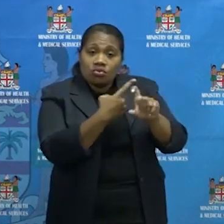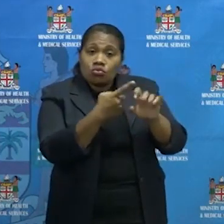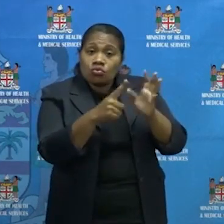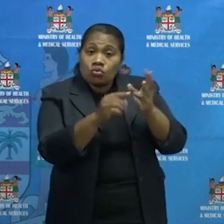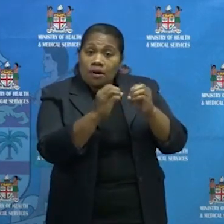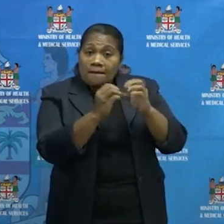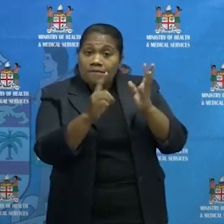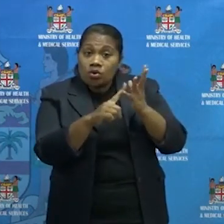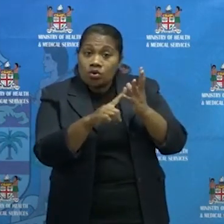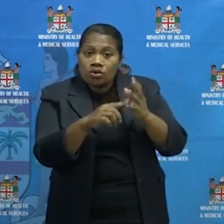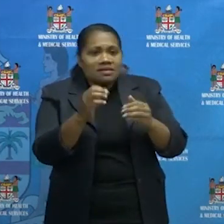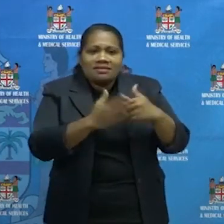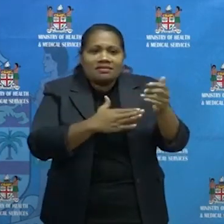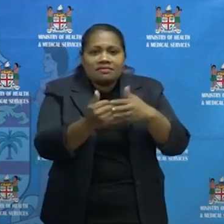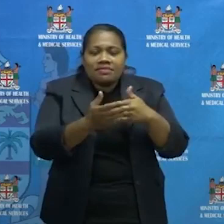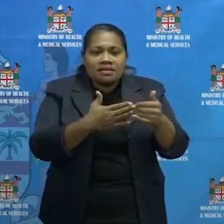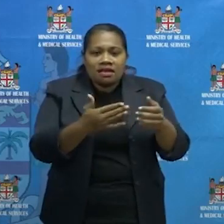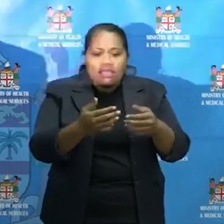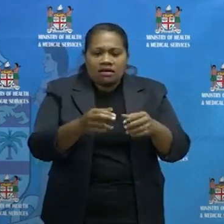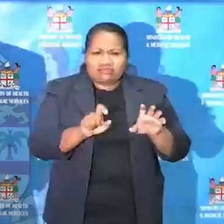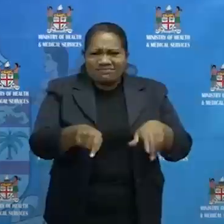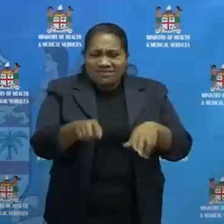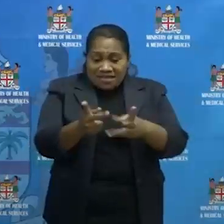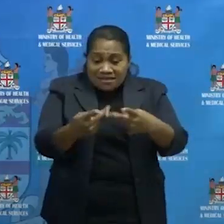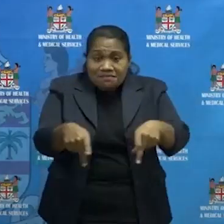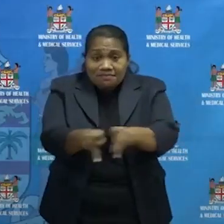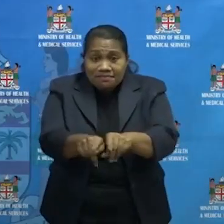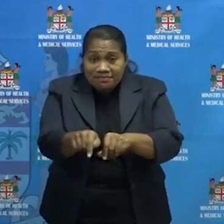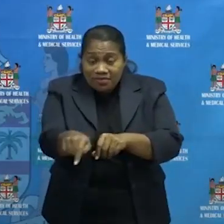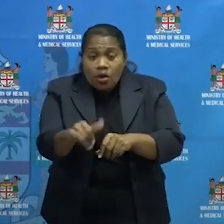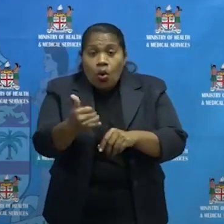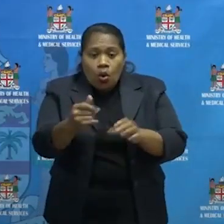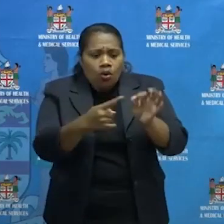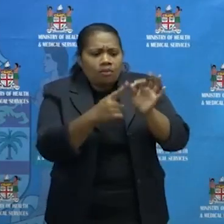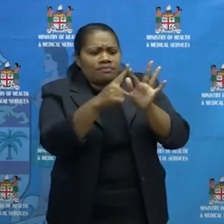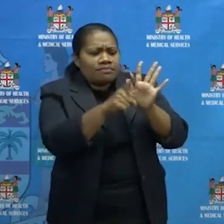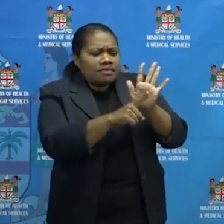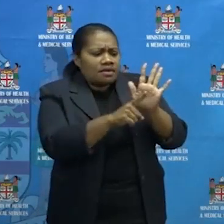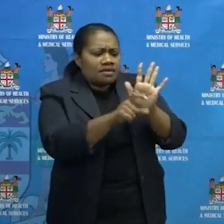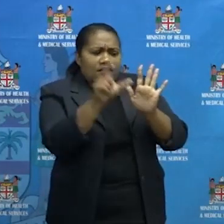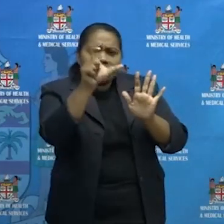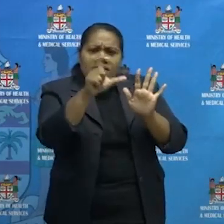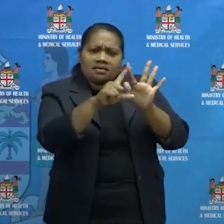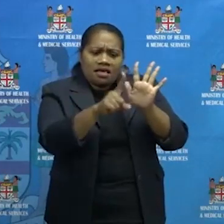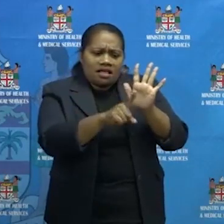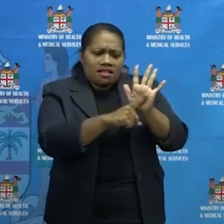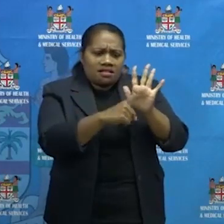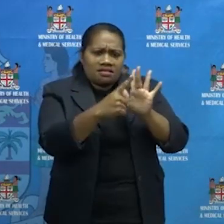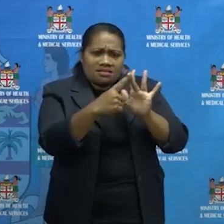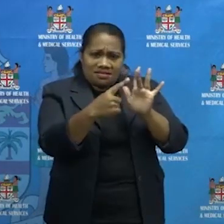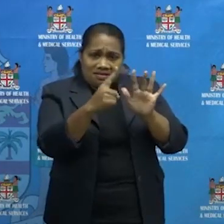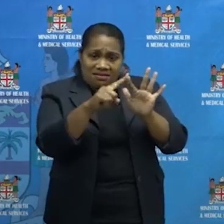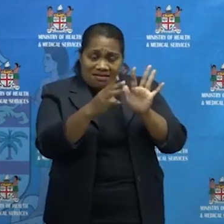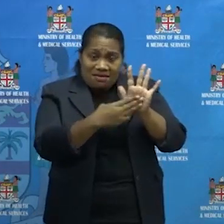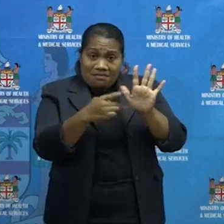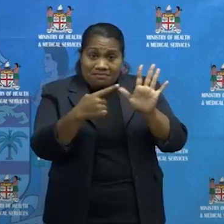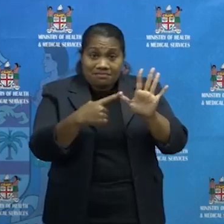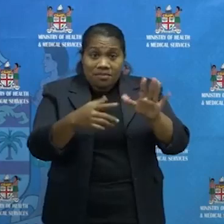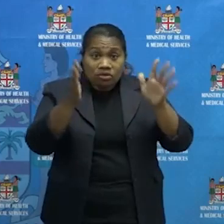residence or at Pedaliama Church on Friday the 16th of April and Saturday 17th